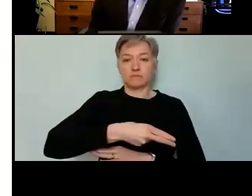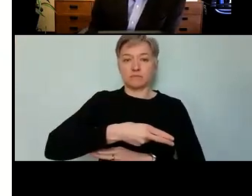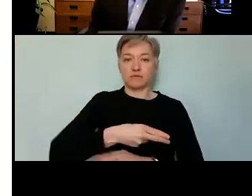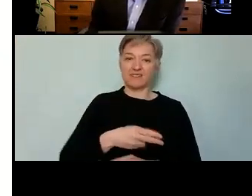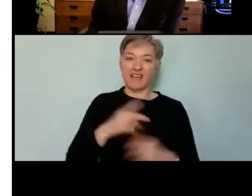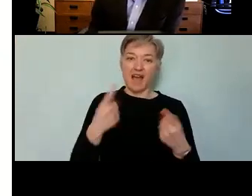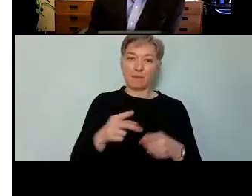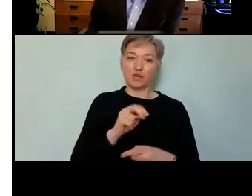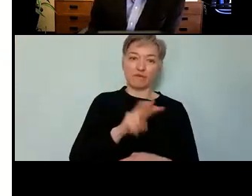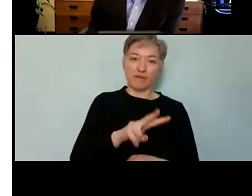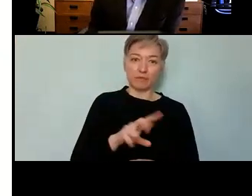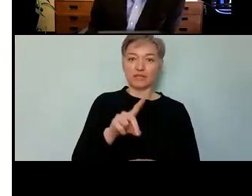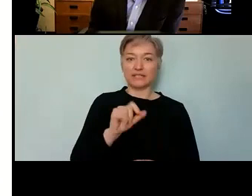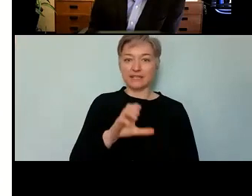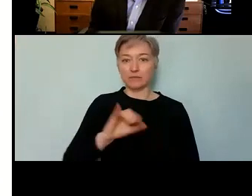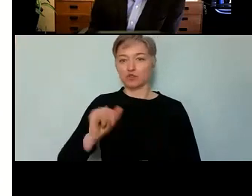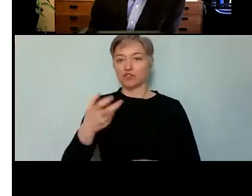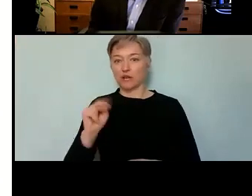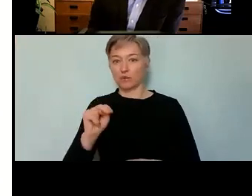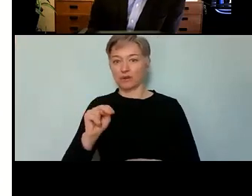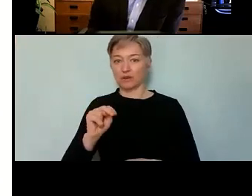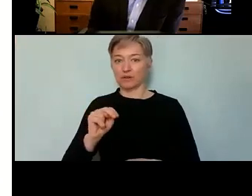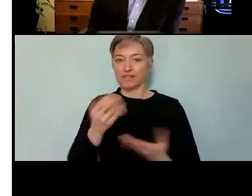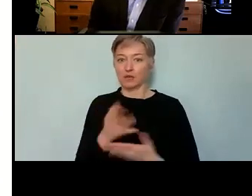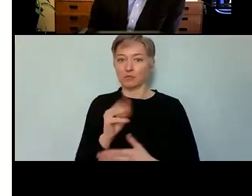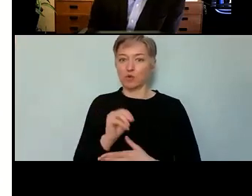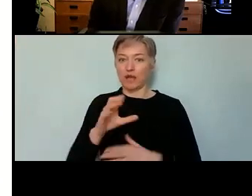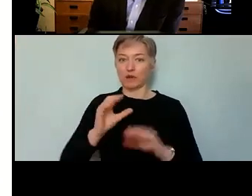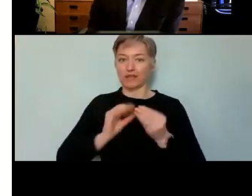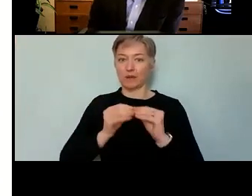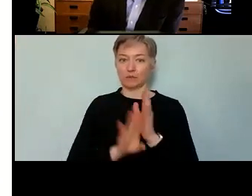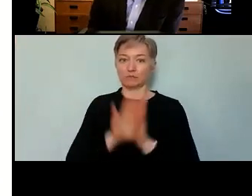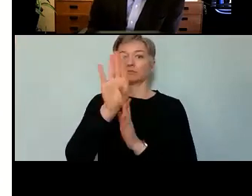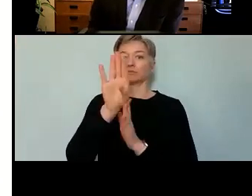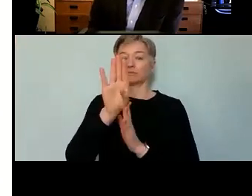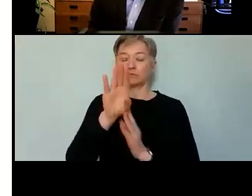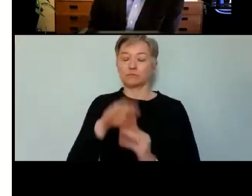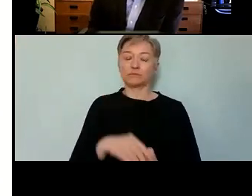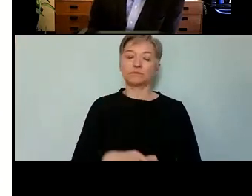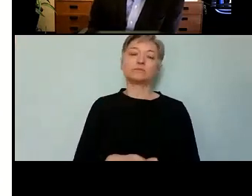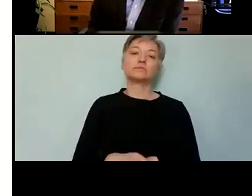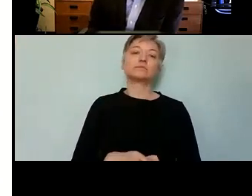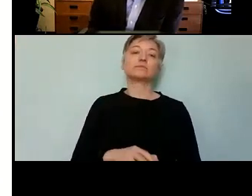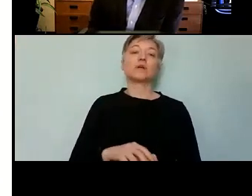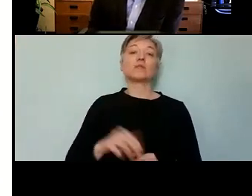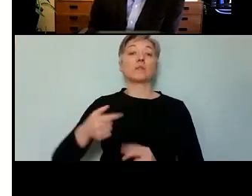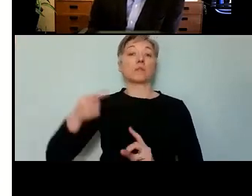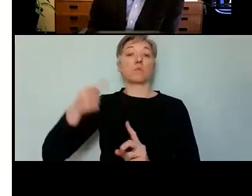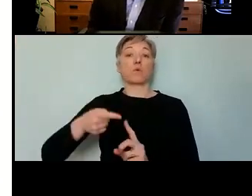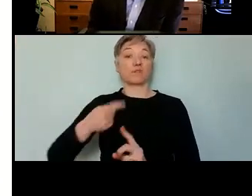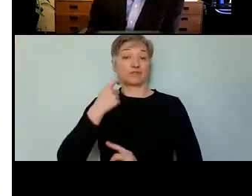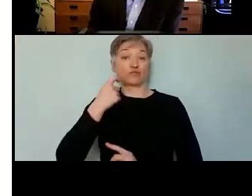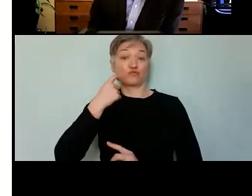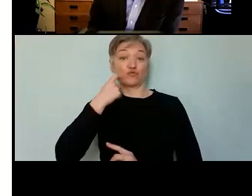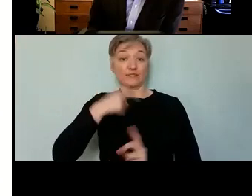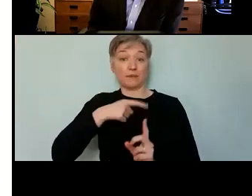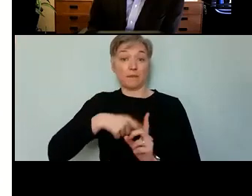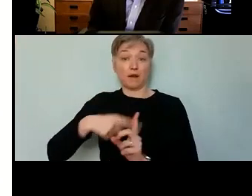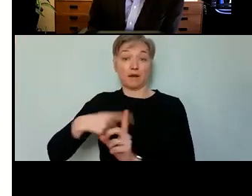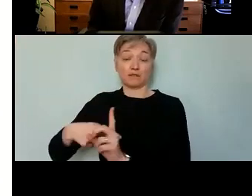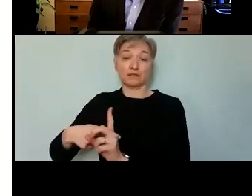November, December, and January. And then the other part I want to show, particularly in the more recent months, is this sort